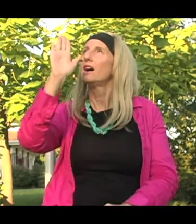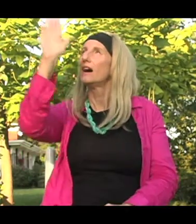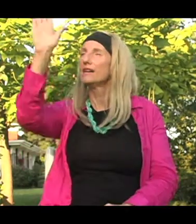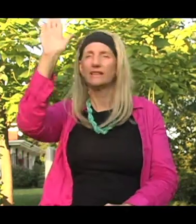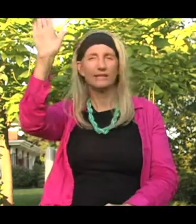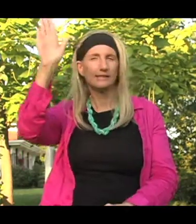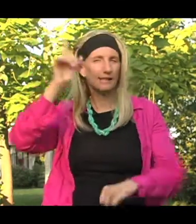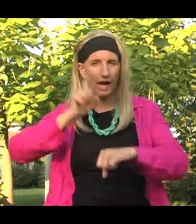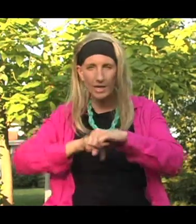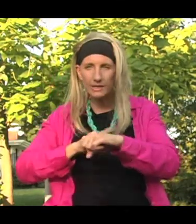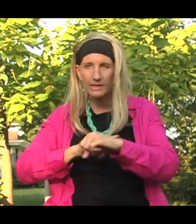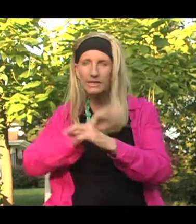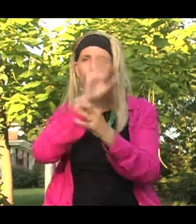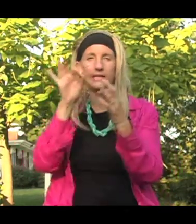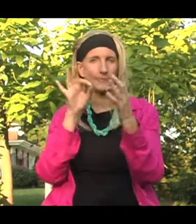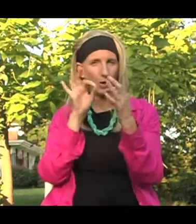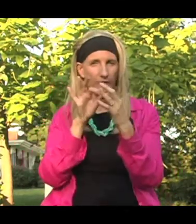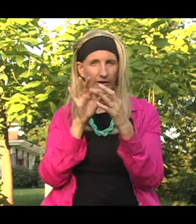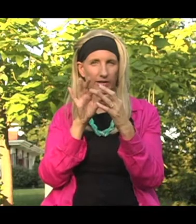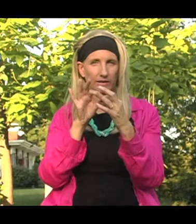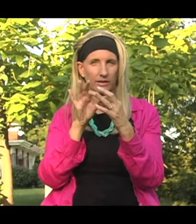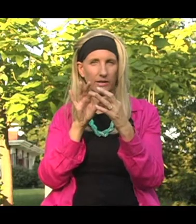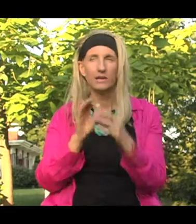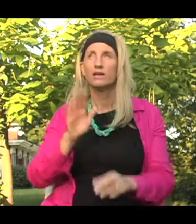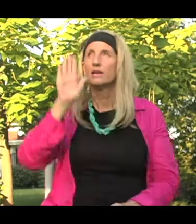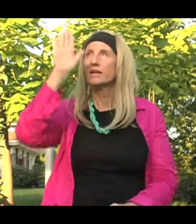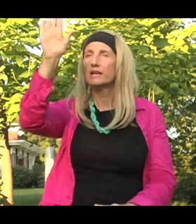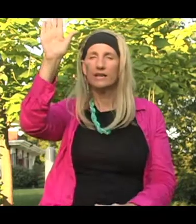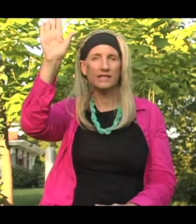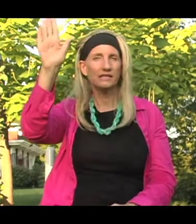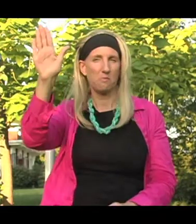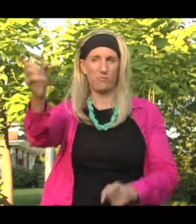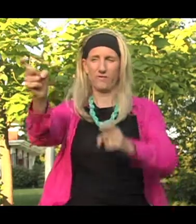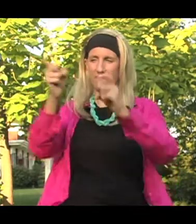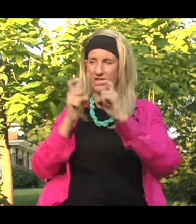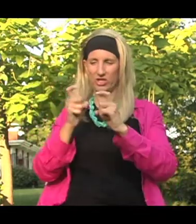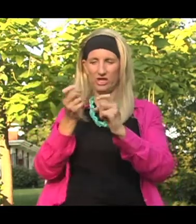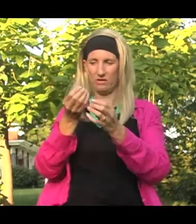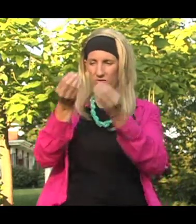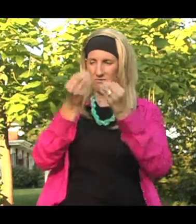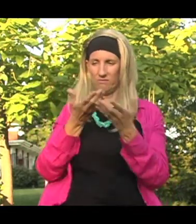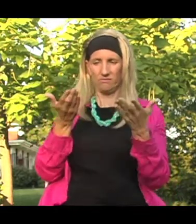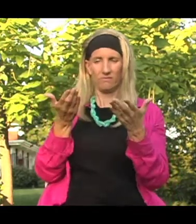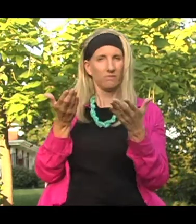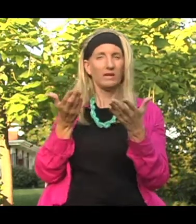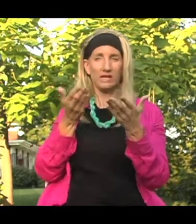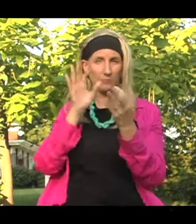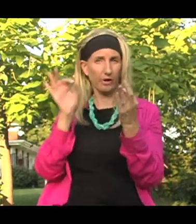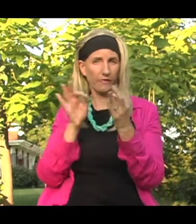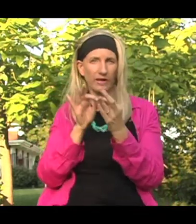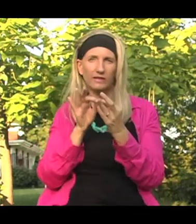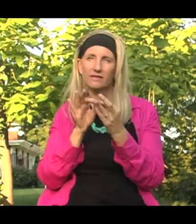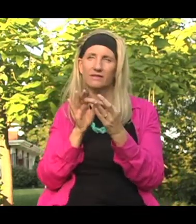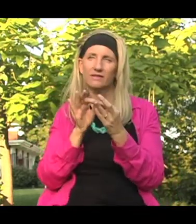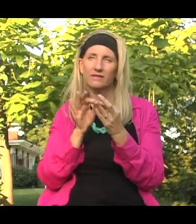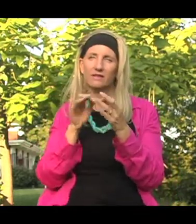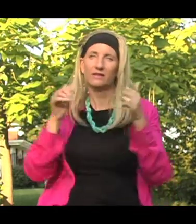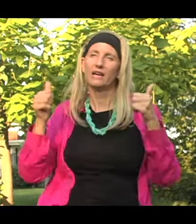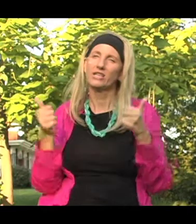God, His timing is perfect. His provision is perfect. I